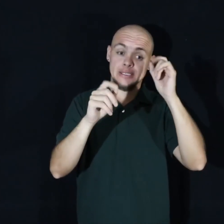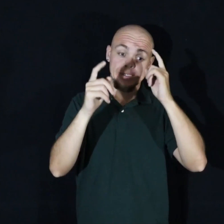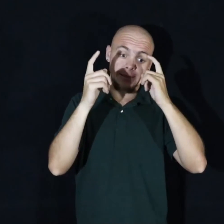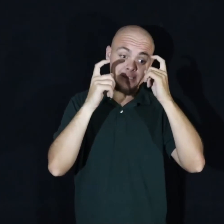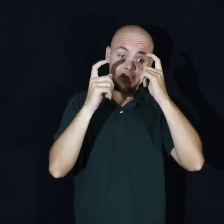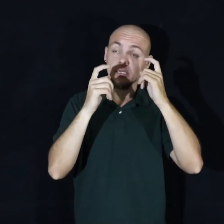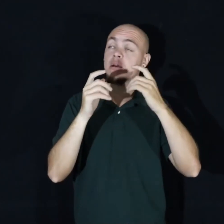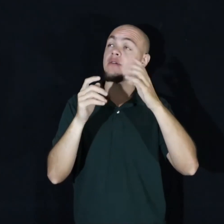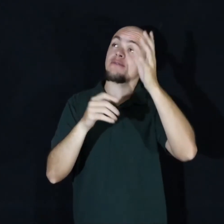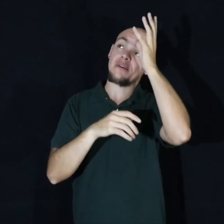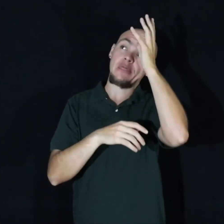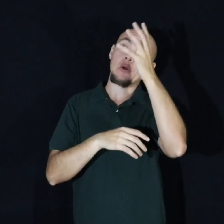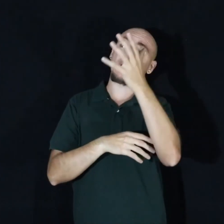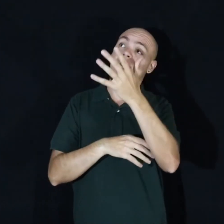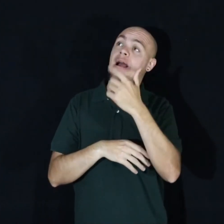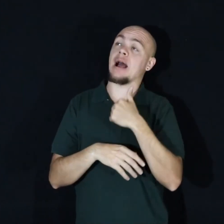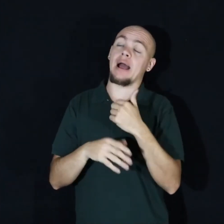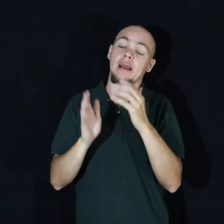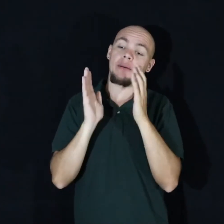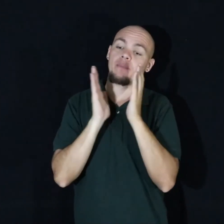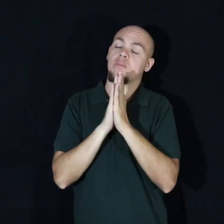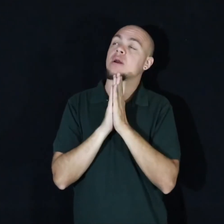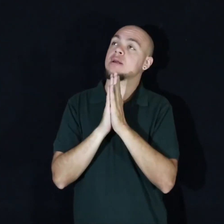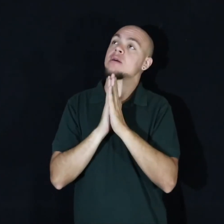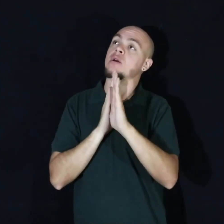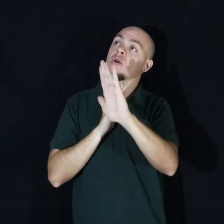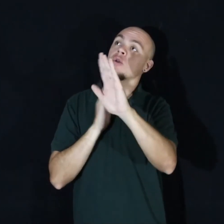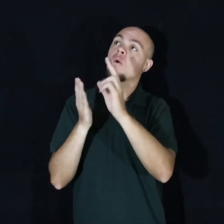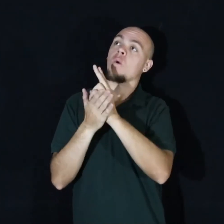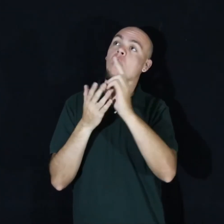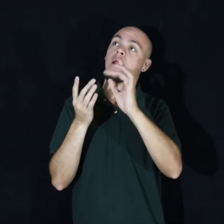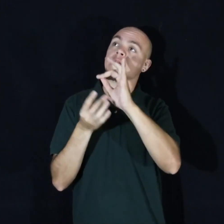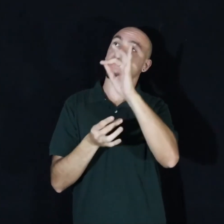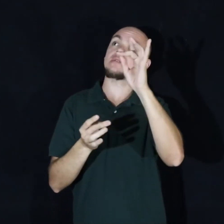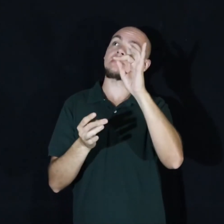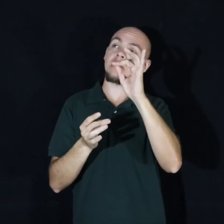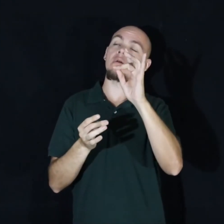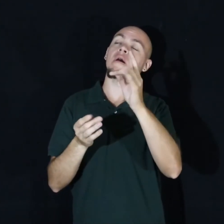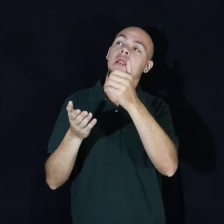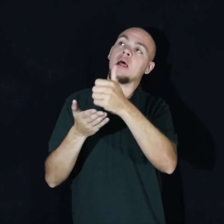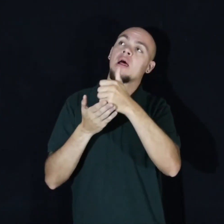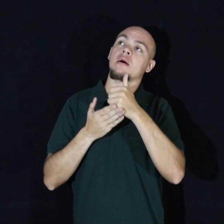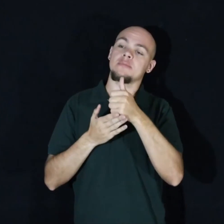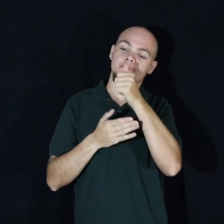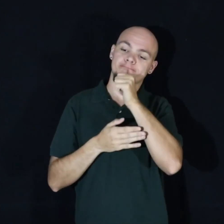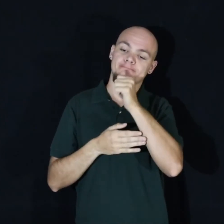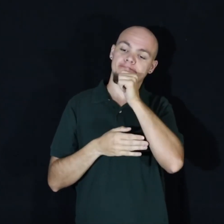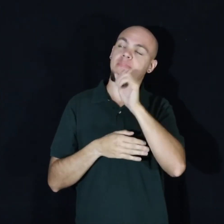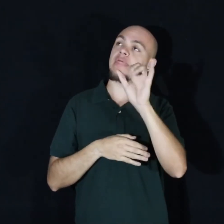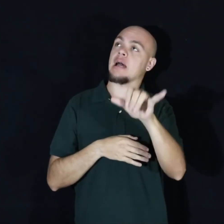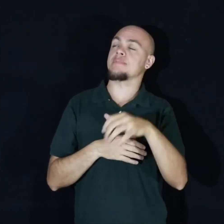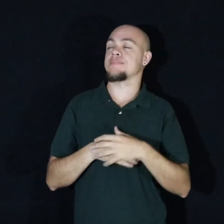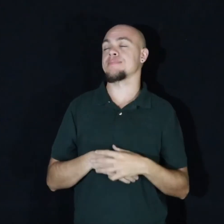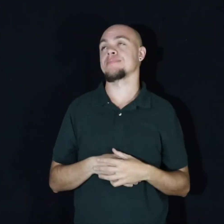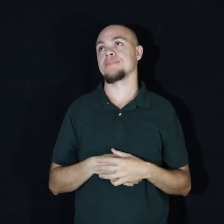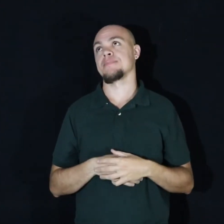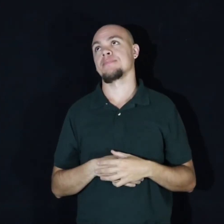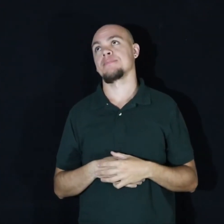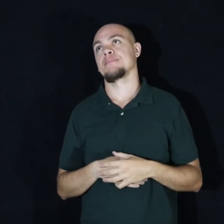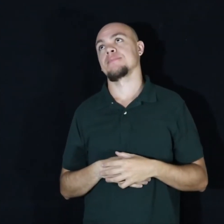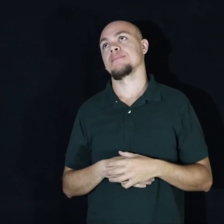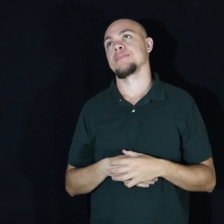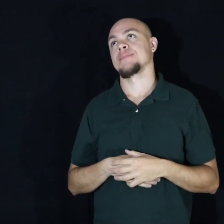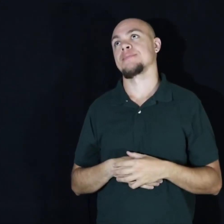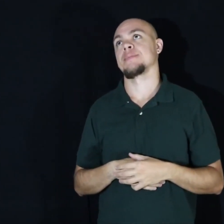Is it safe? Father, I just pray that you'll send the Holy Spirit to help us deal with that anxiety.